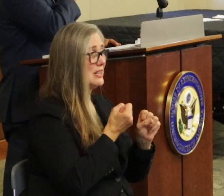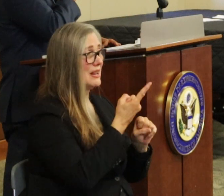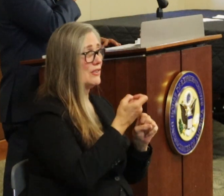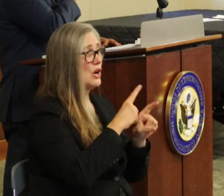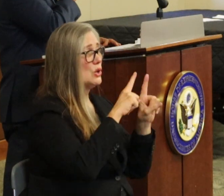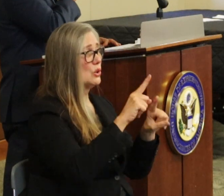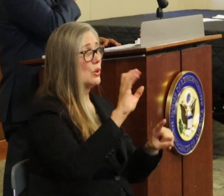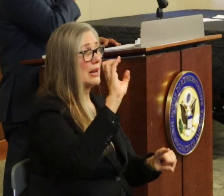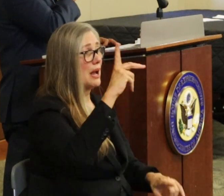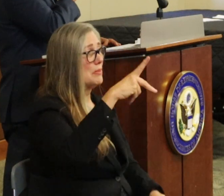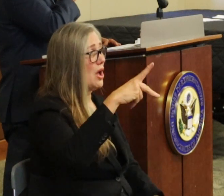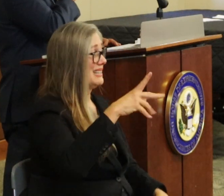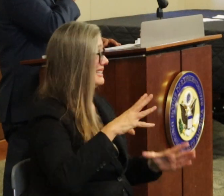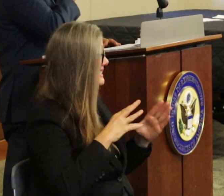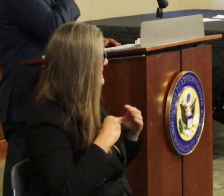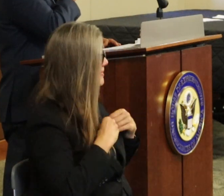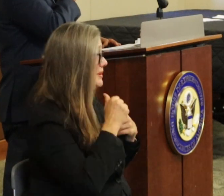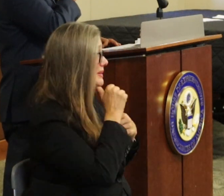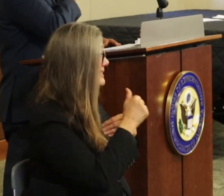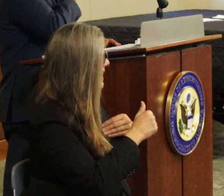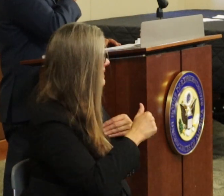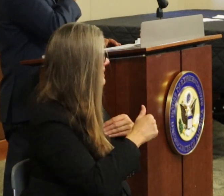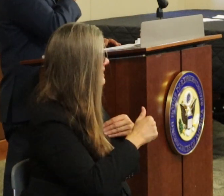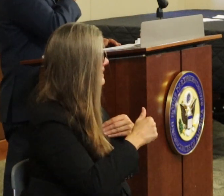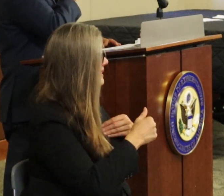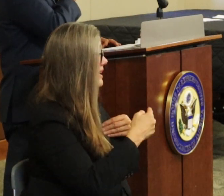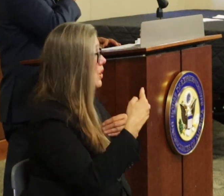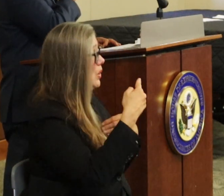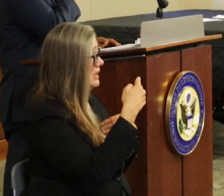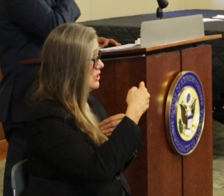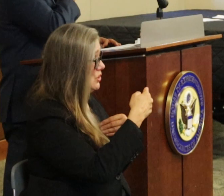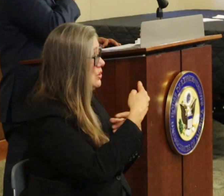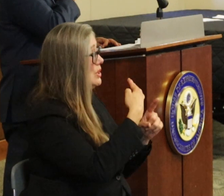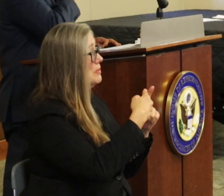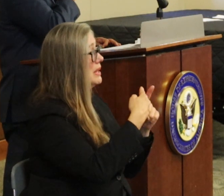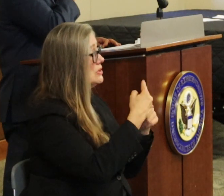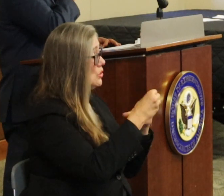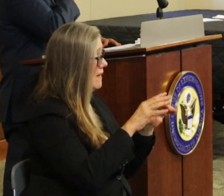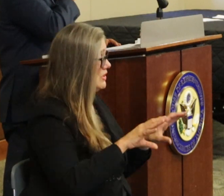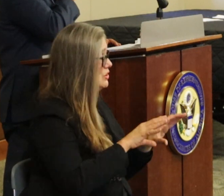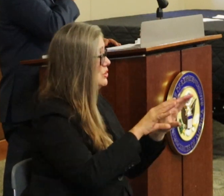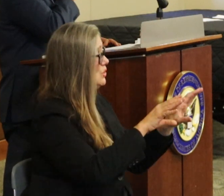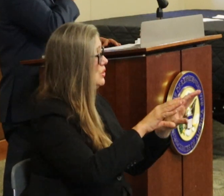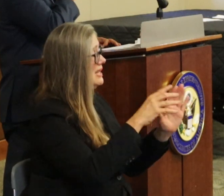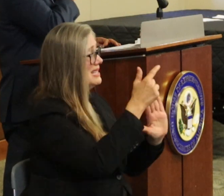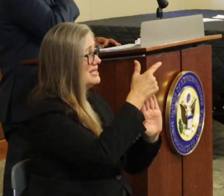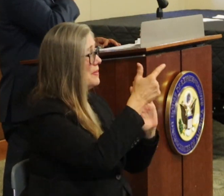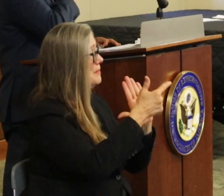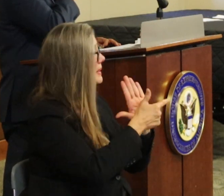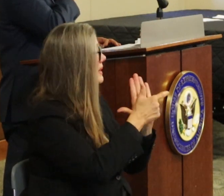That's not acceptable. What can you and your office do? Is there something like a bill that you can put out